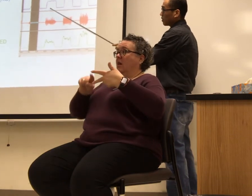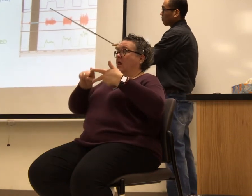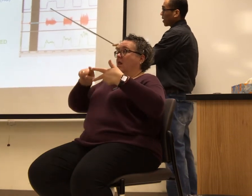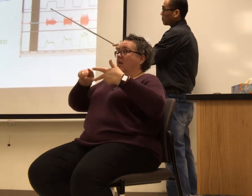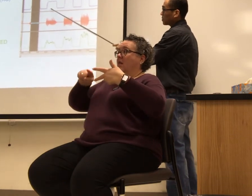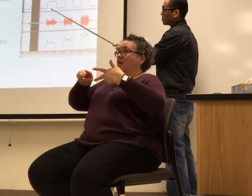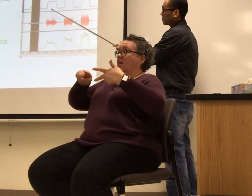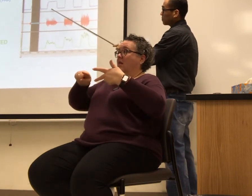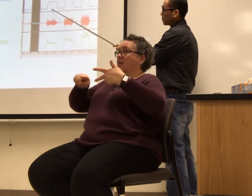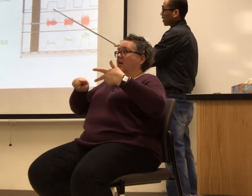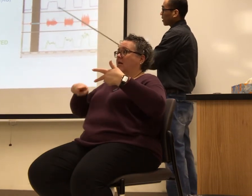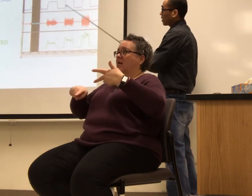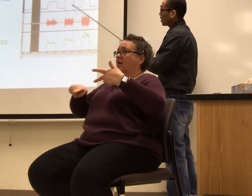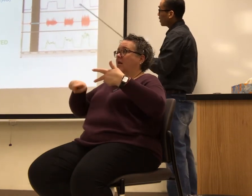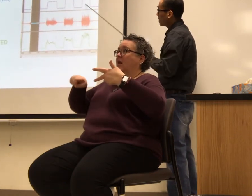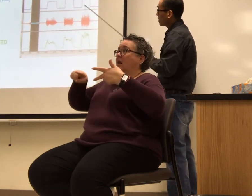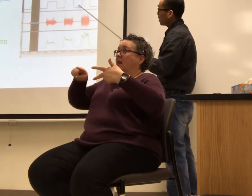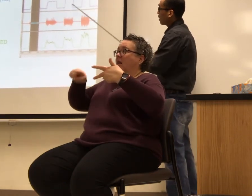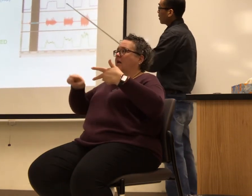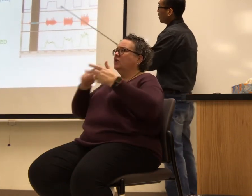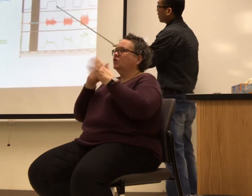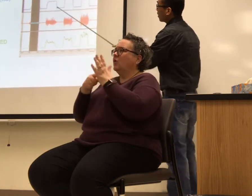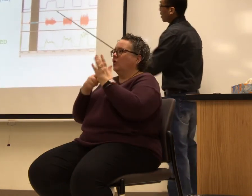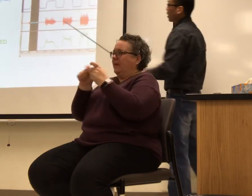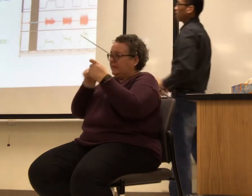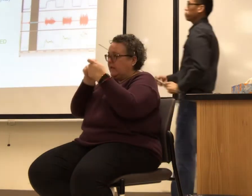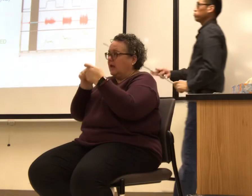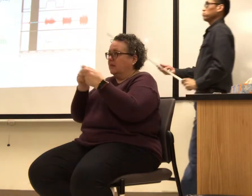force in kilograms. Okay.